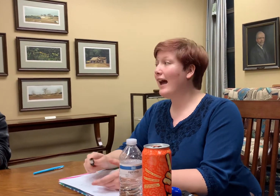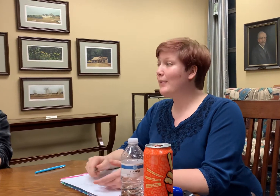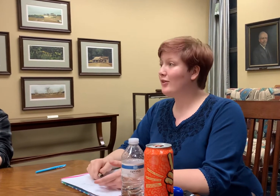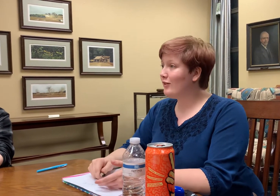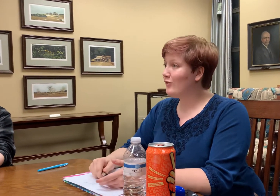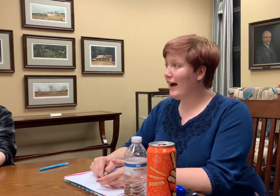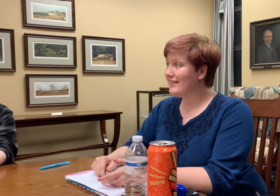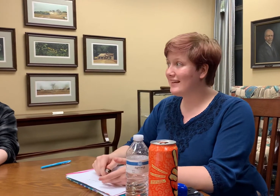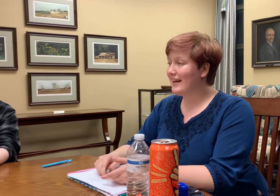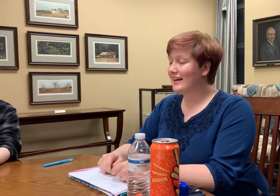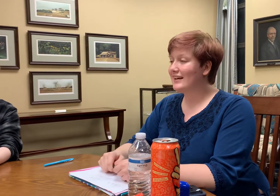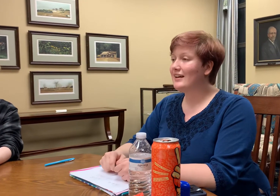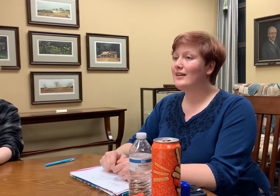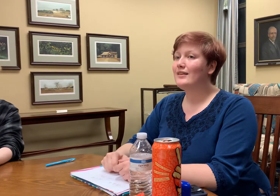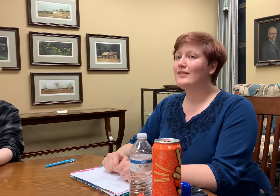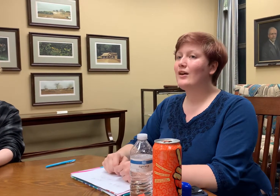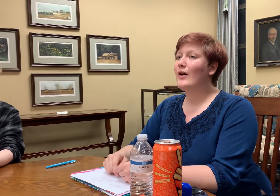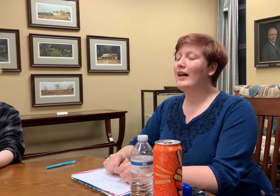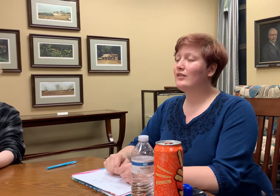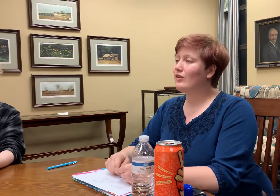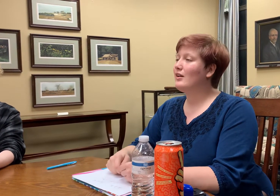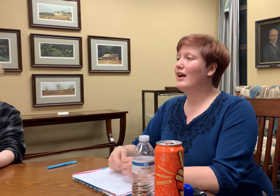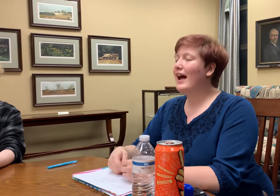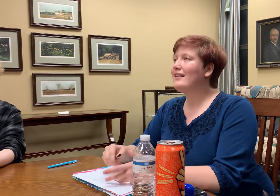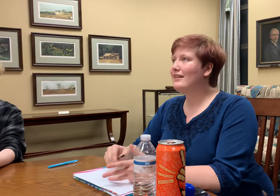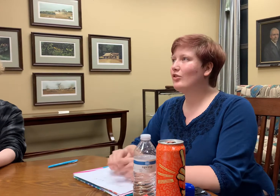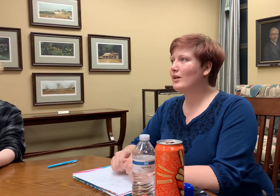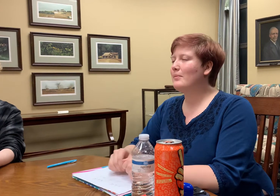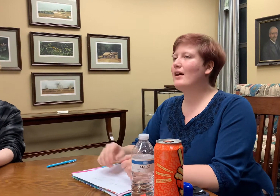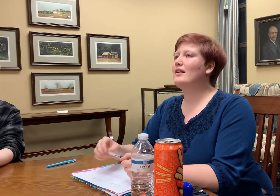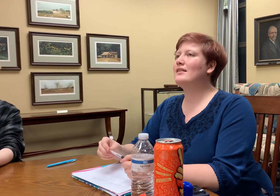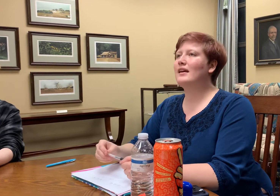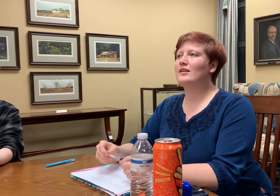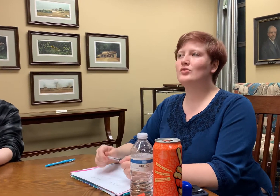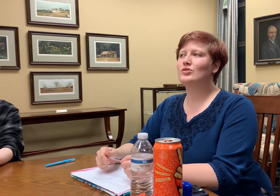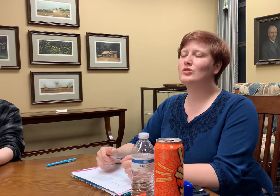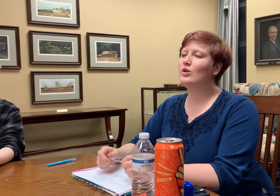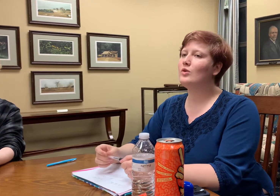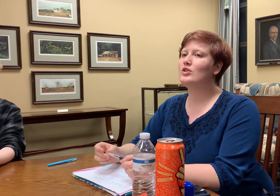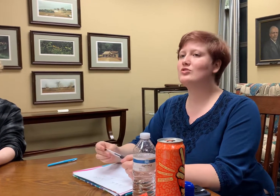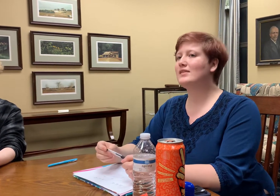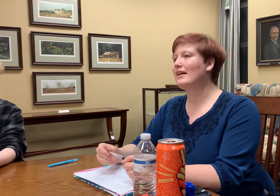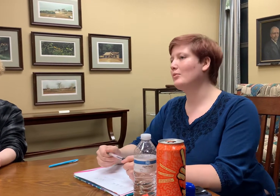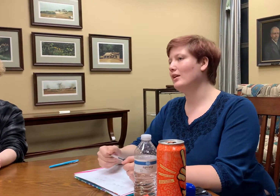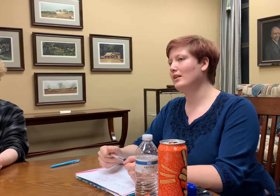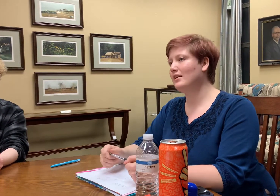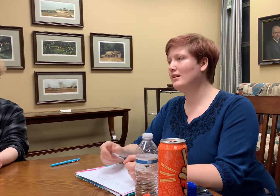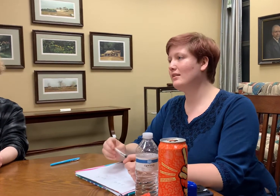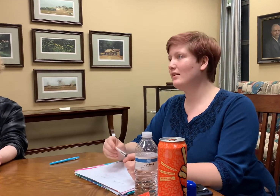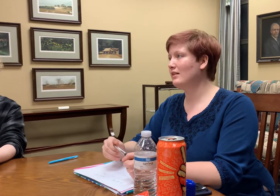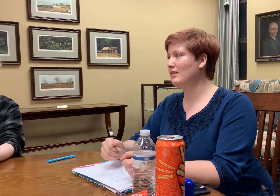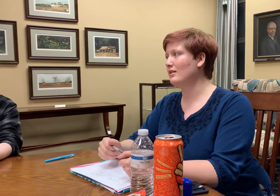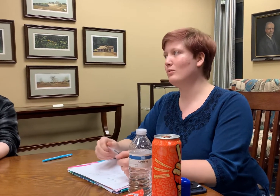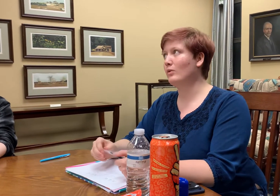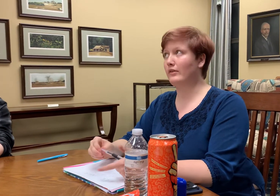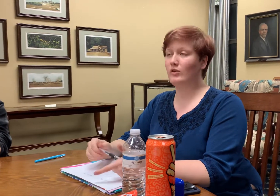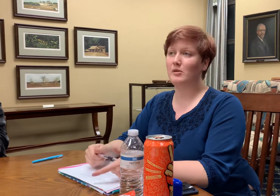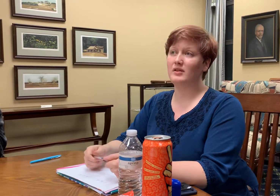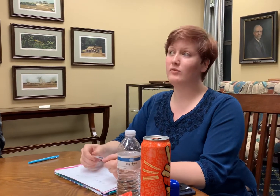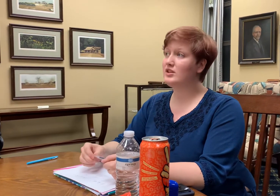absolutely fascinating. So Alexander Graham Bell is like so hugely celebrated. He was an incredible inventor and